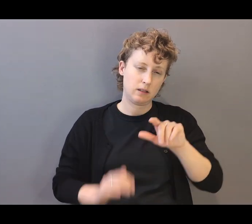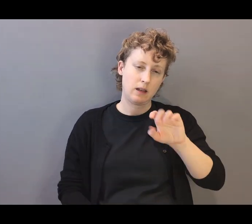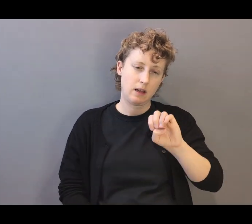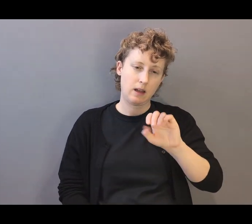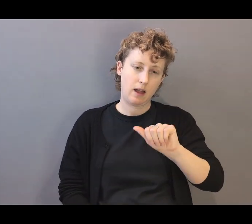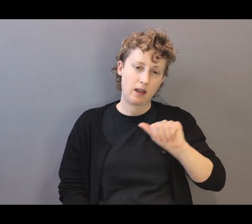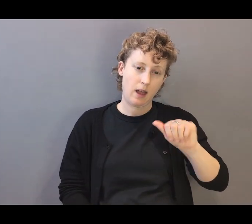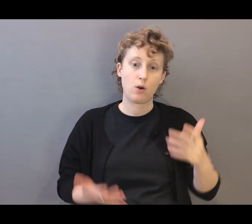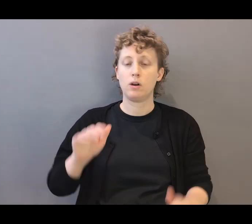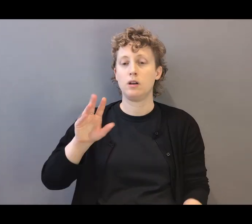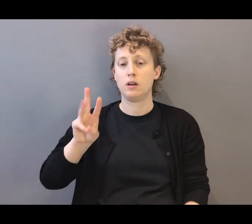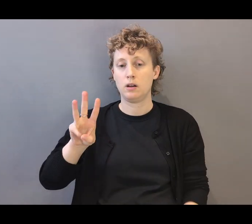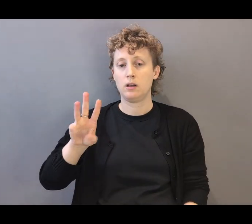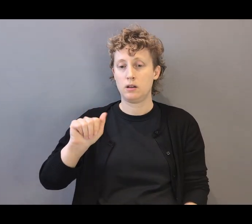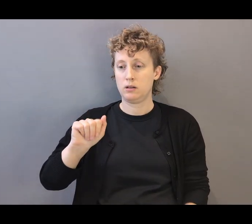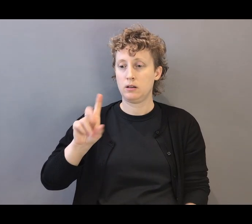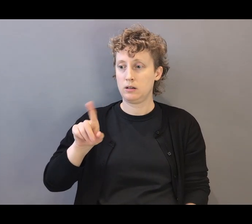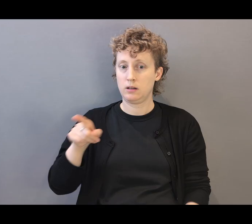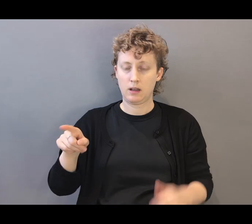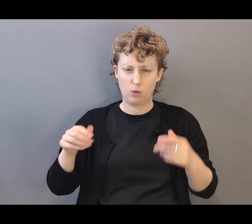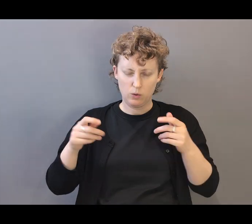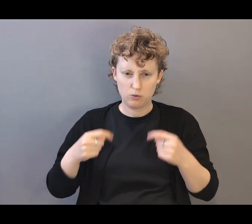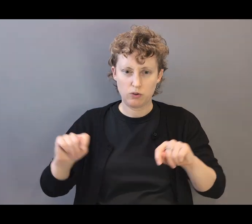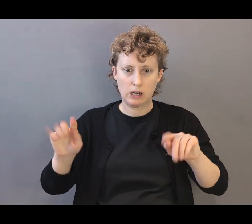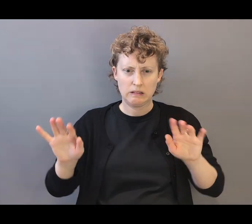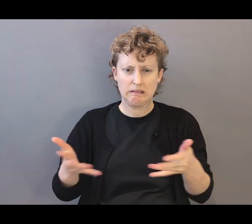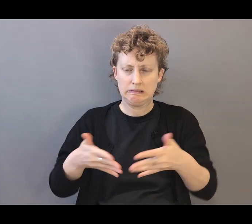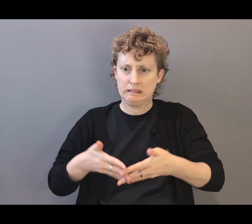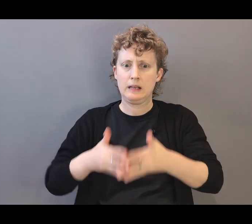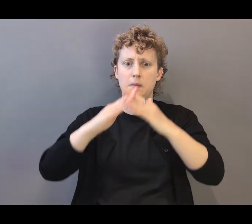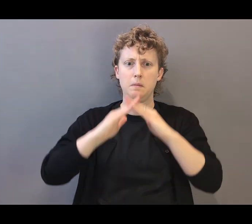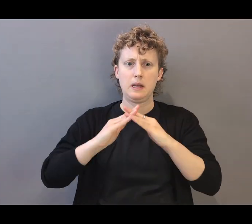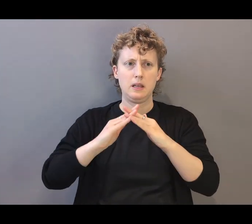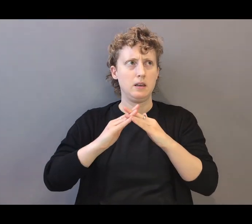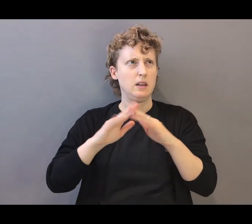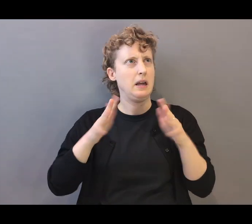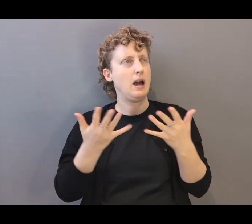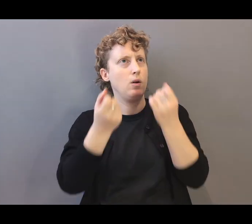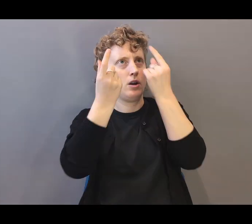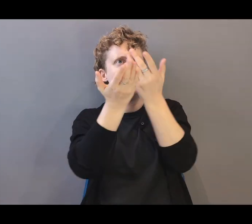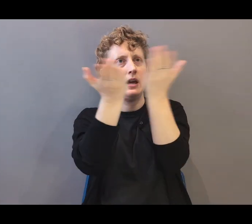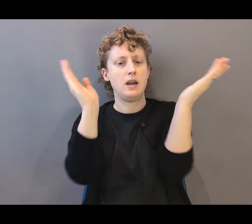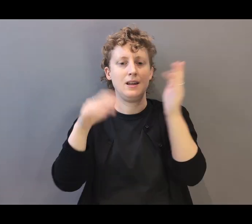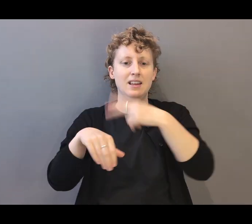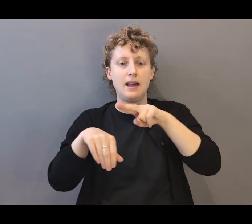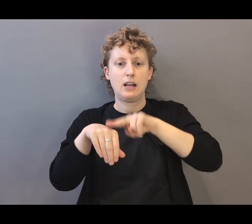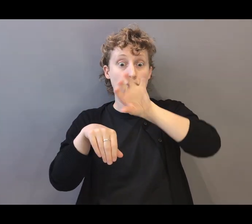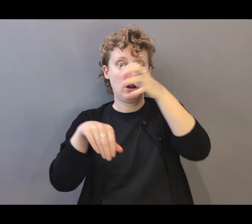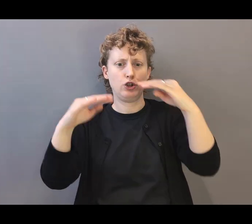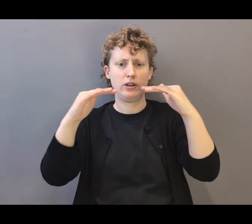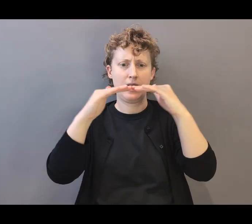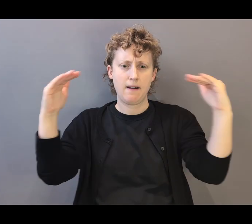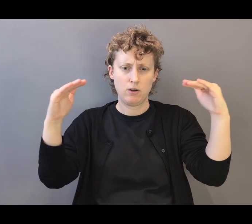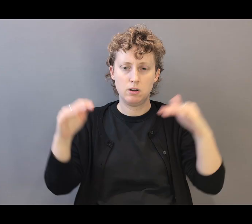be work on the implementation part, on trying to understand what's going on at the national level, to highlight where there are the